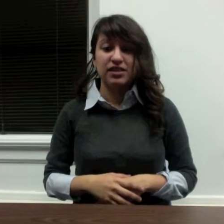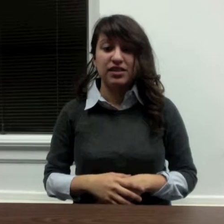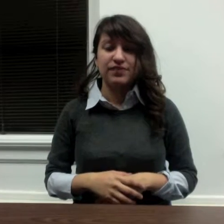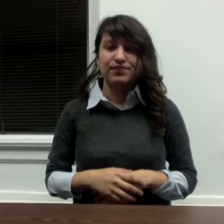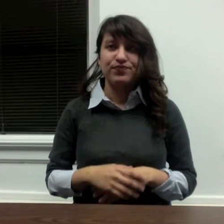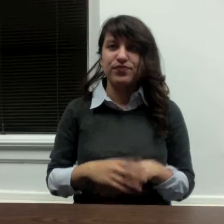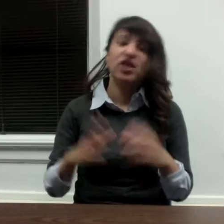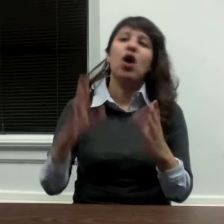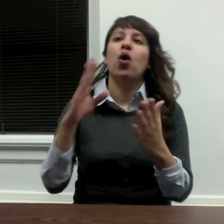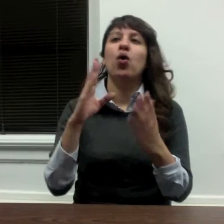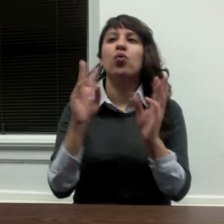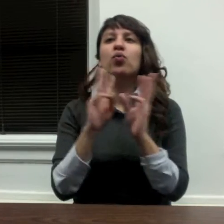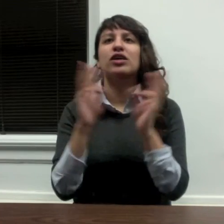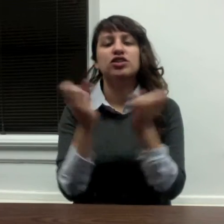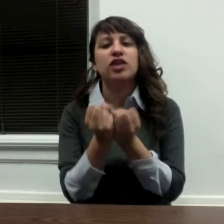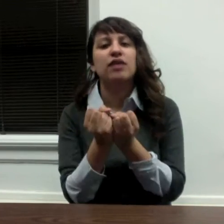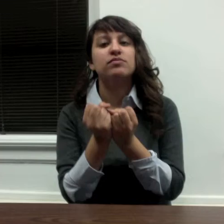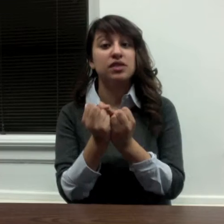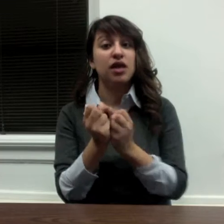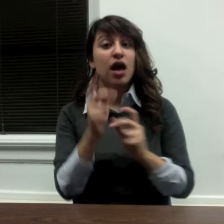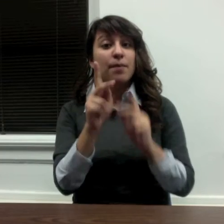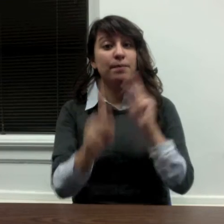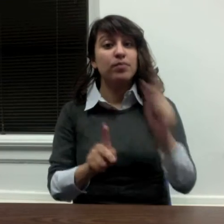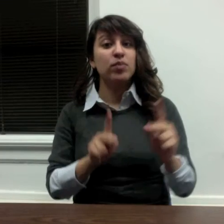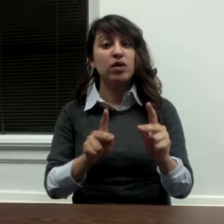before, and again, just would not draw people in.